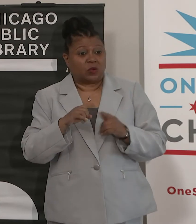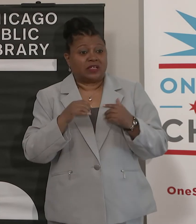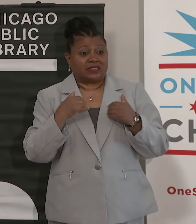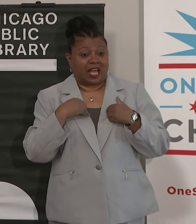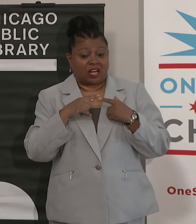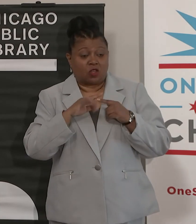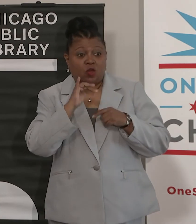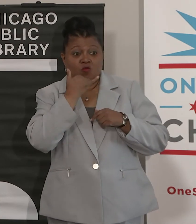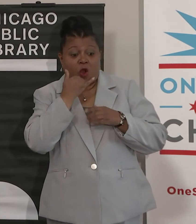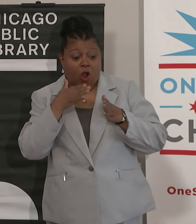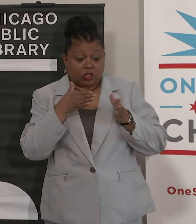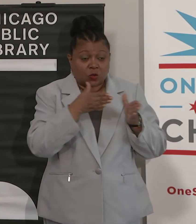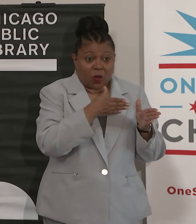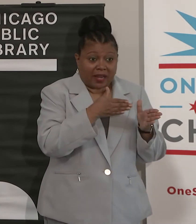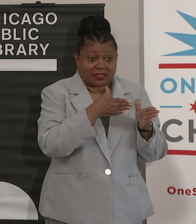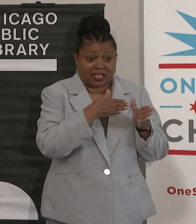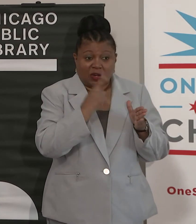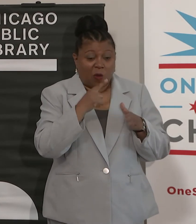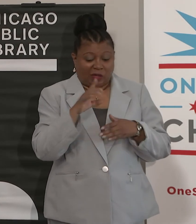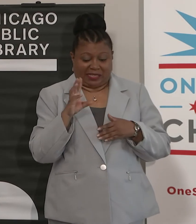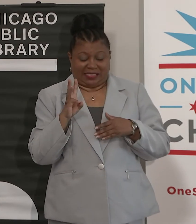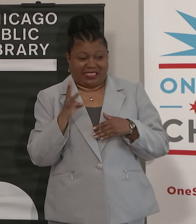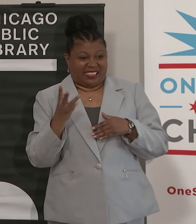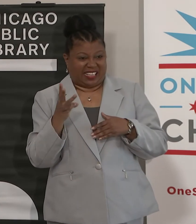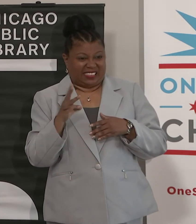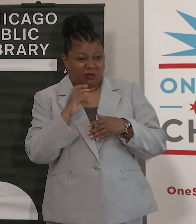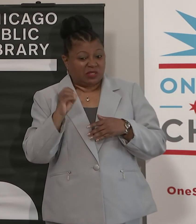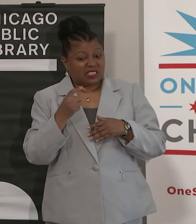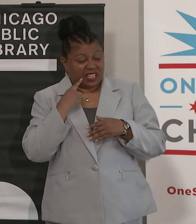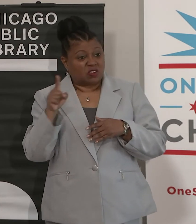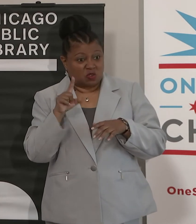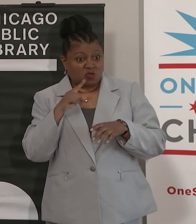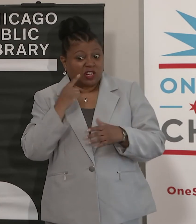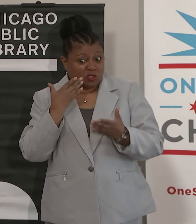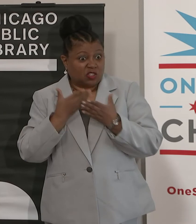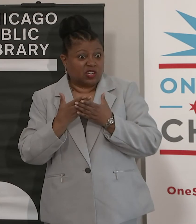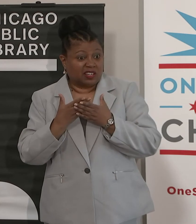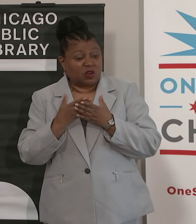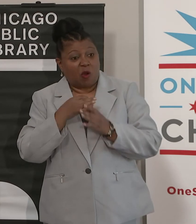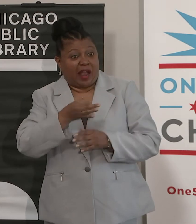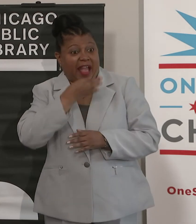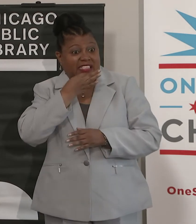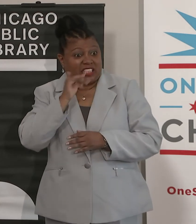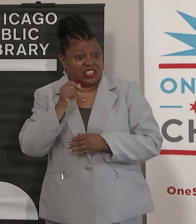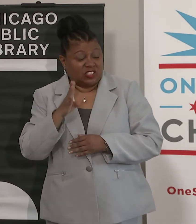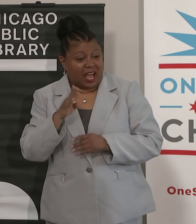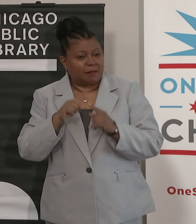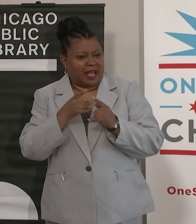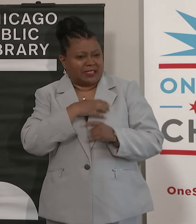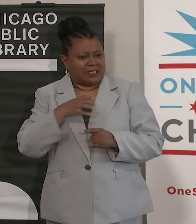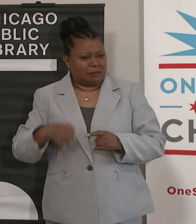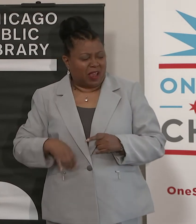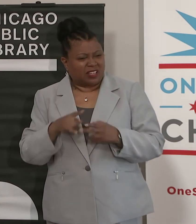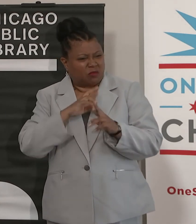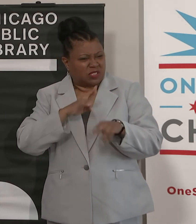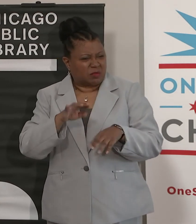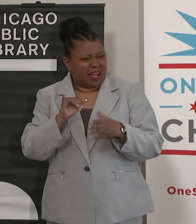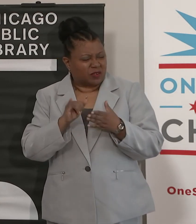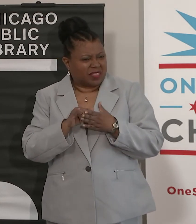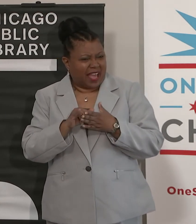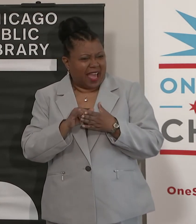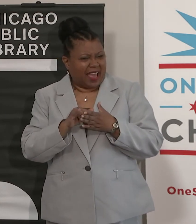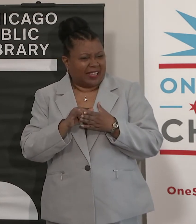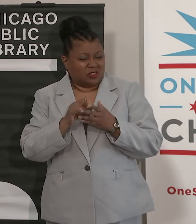heading in the wrong direction, and only 16% say that you are doing a good or excellent job as mayor. Can you respond to that,